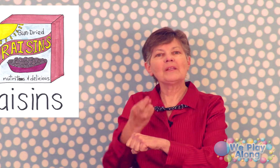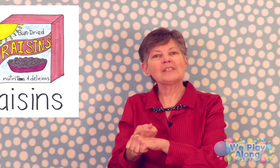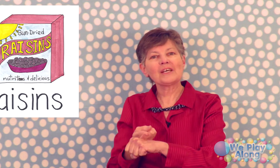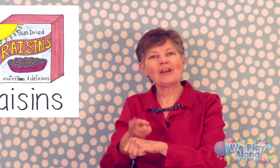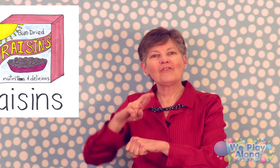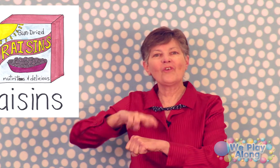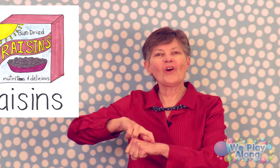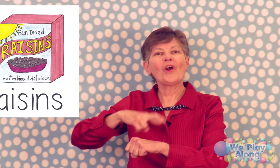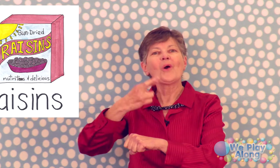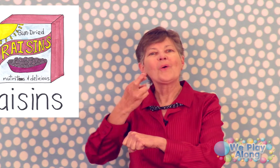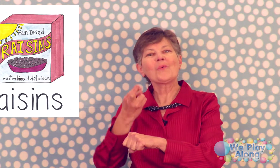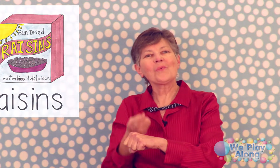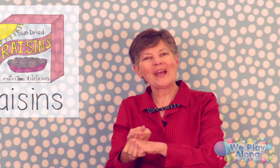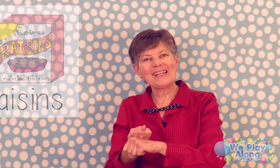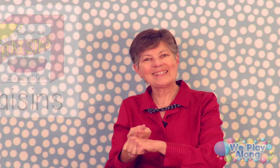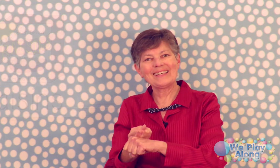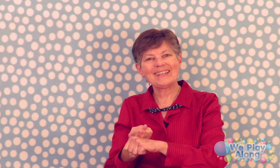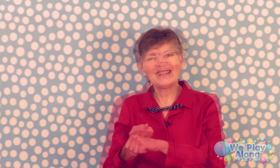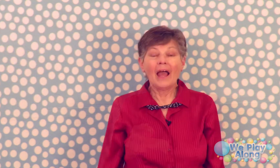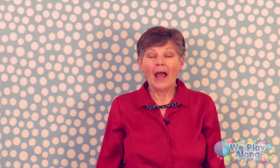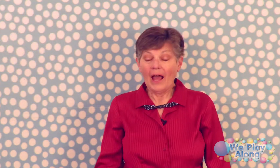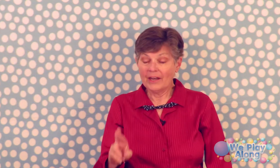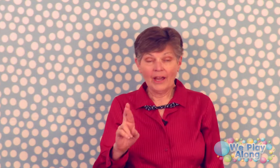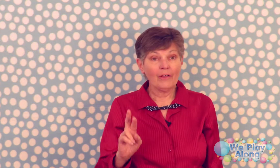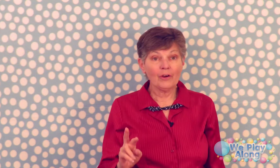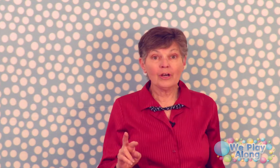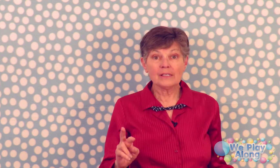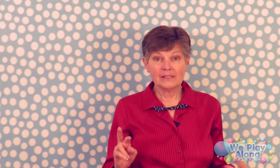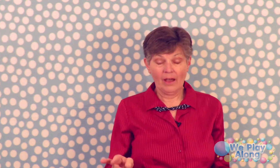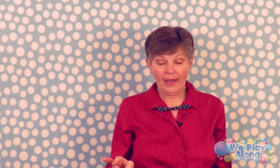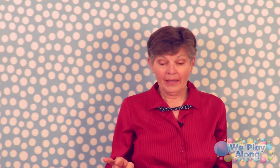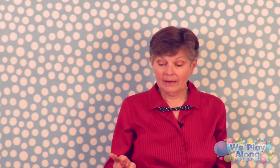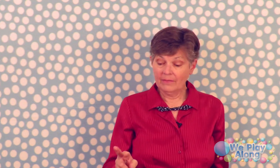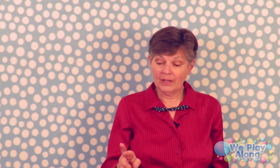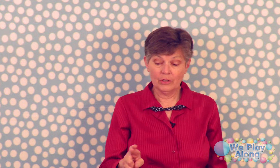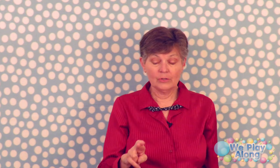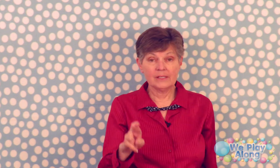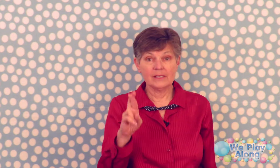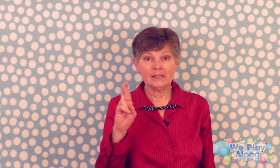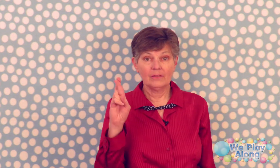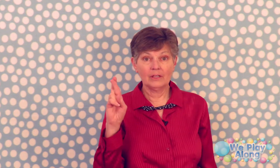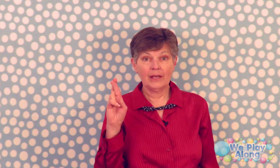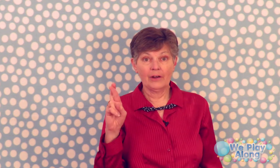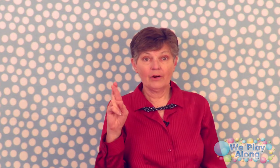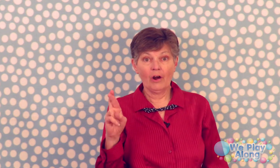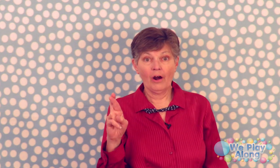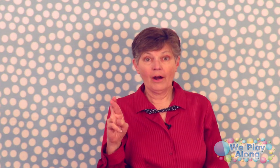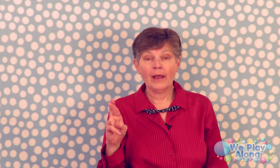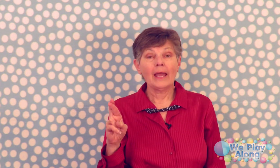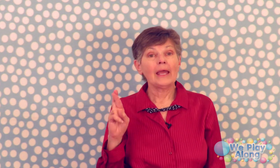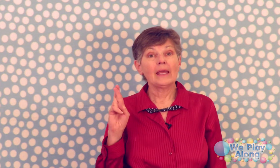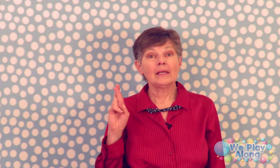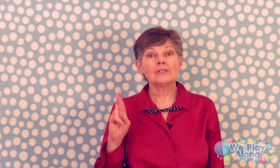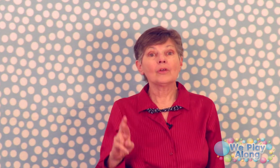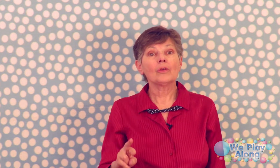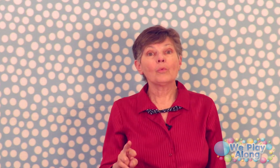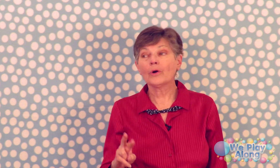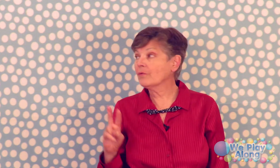the sign for raisin. Another sign that uses the letter R is the word